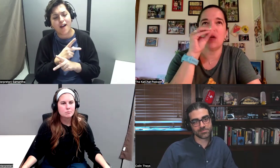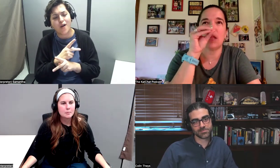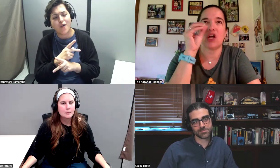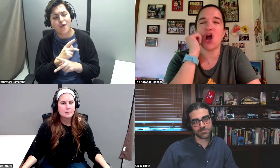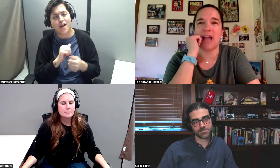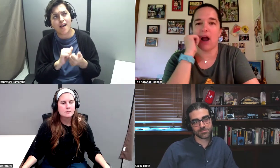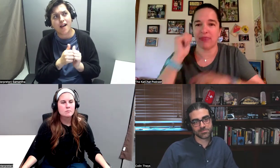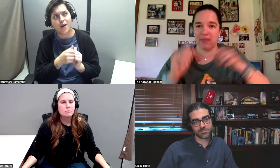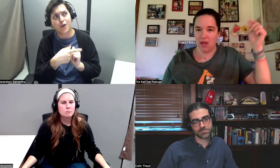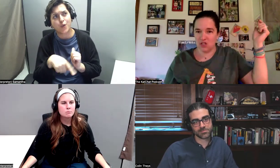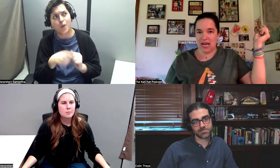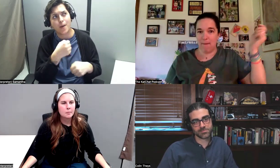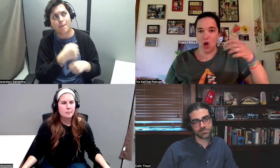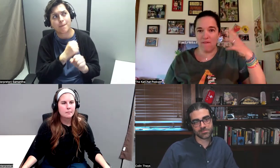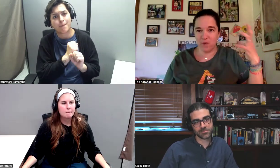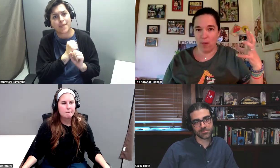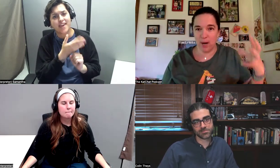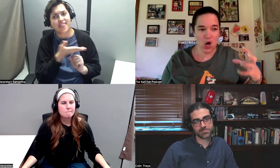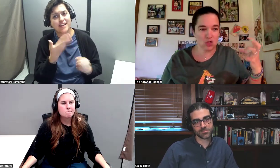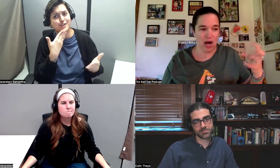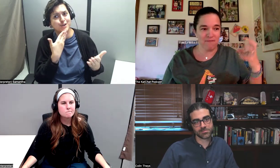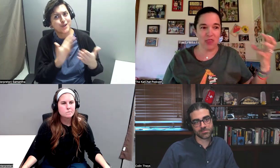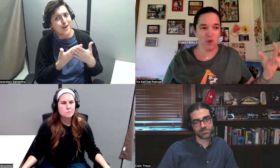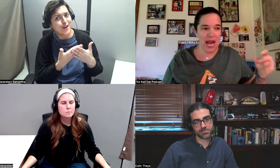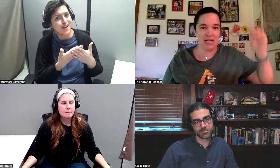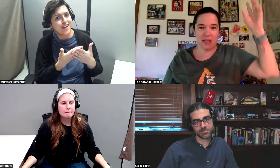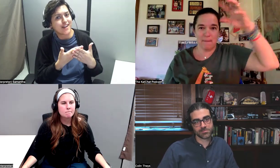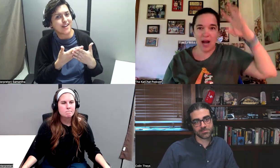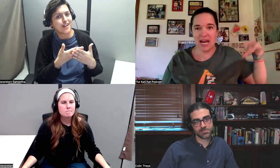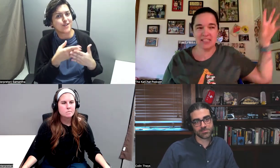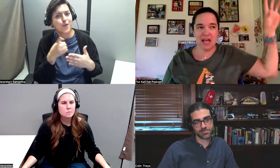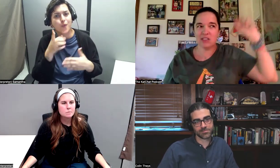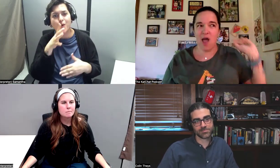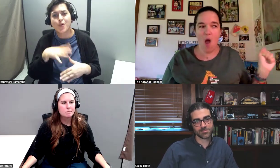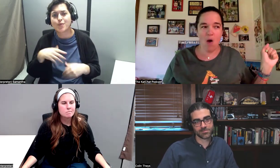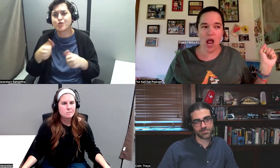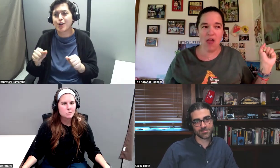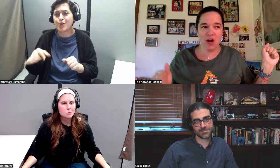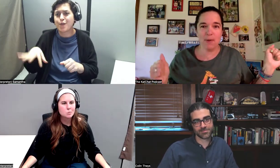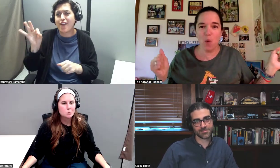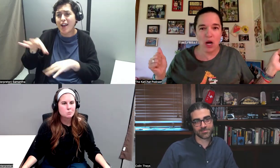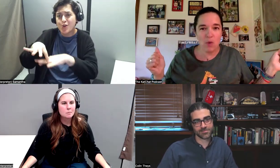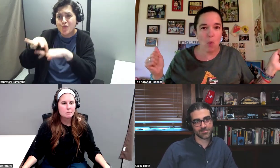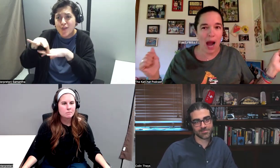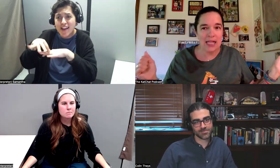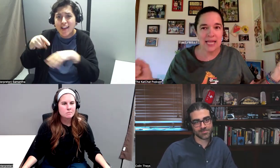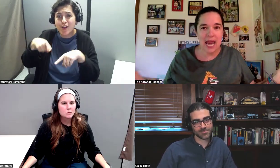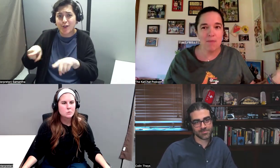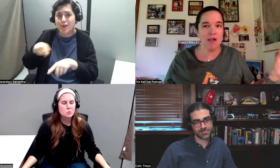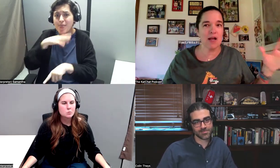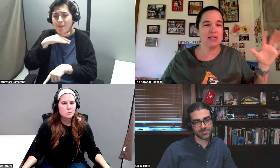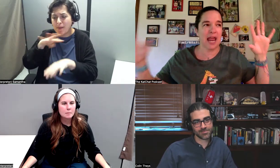it really, really good. Like she kept looking for the pearl, trying to find the way into the monkeys. I was like, okay, they're gonna be working with